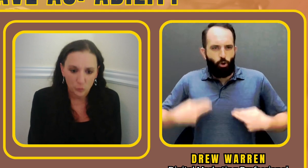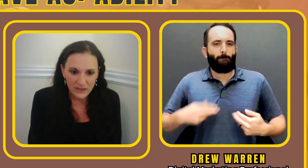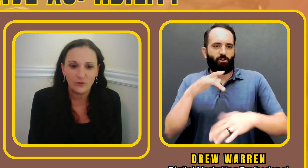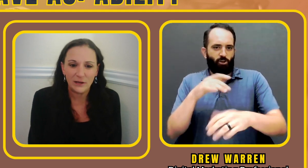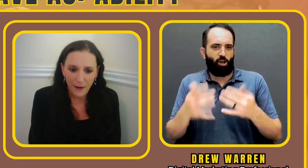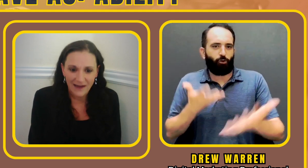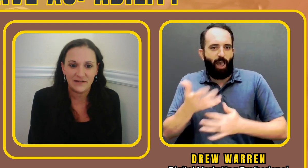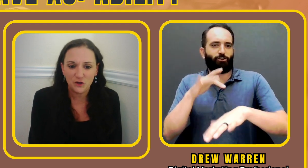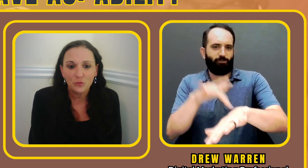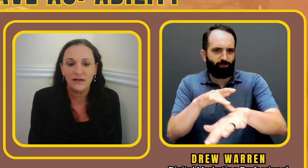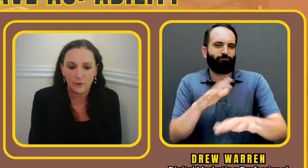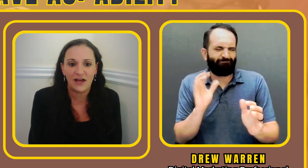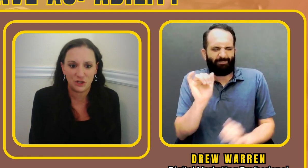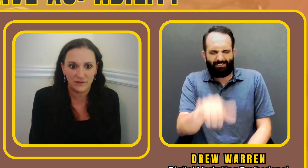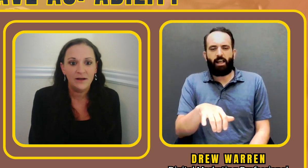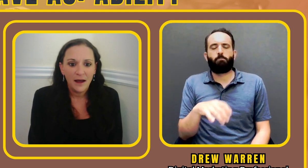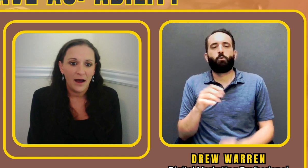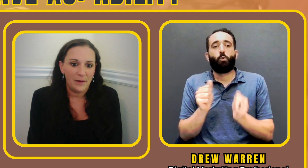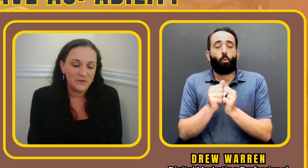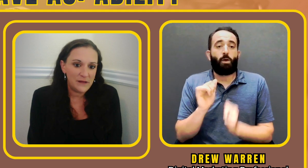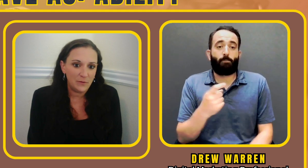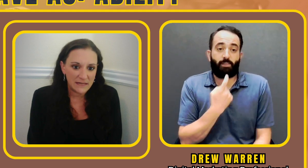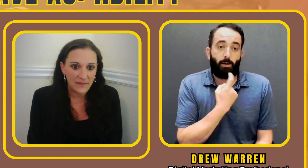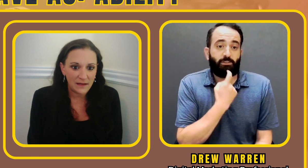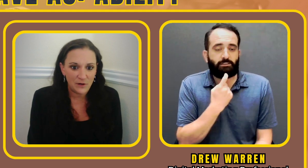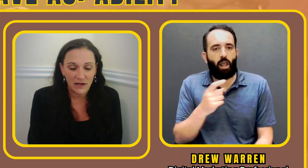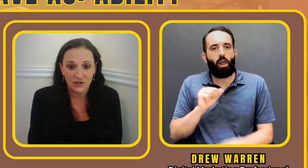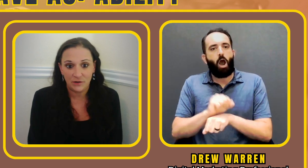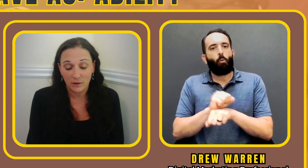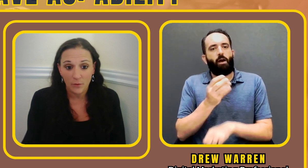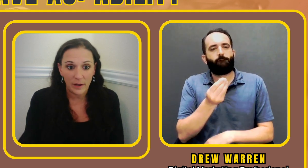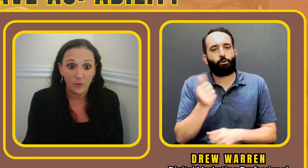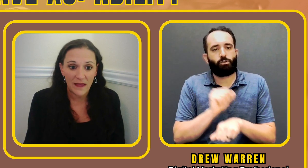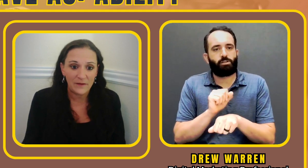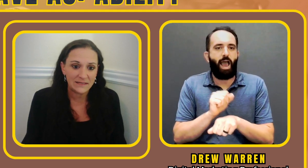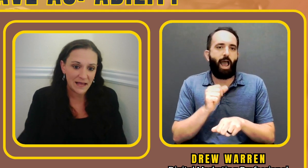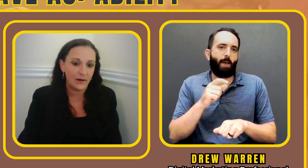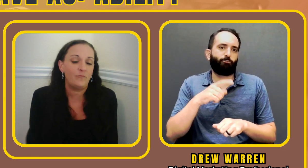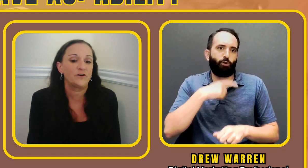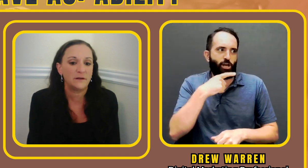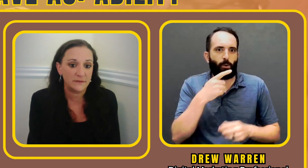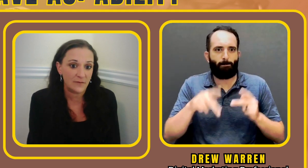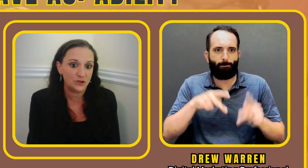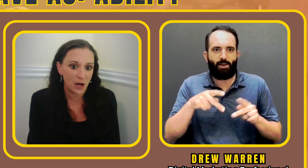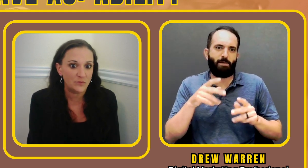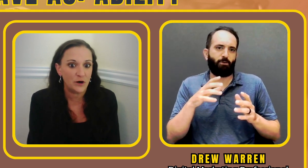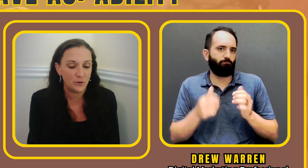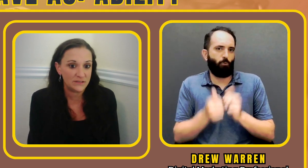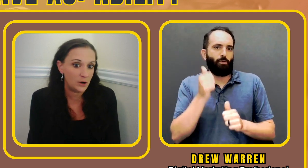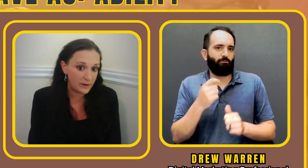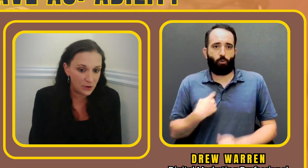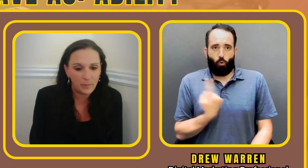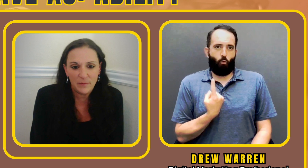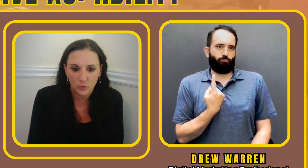that real interactive human interaction to be able to get that communication going. And with that being said, I've worked in several jobs where